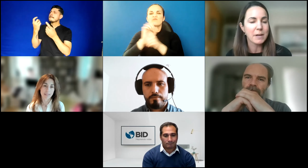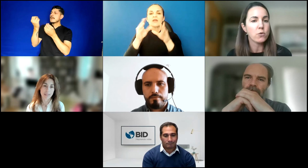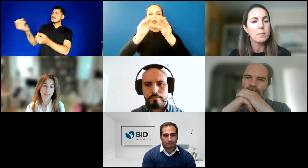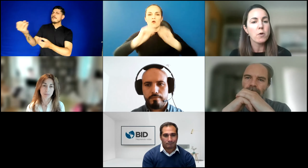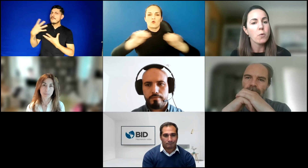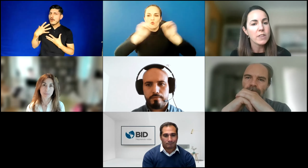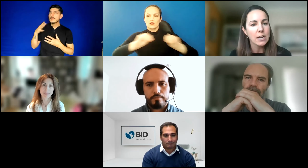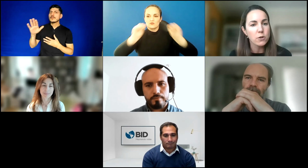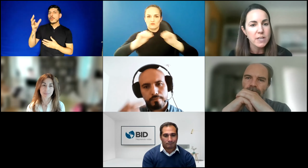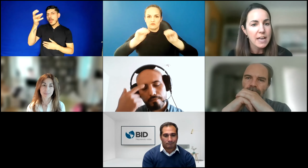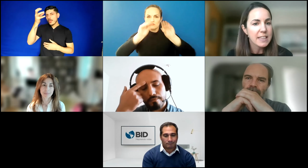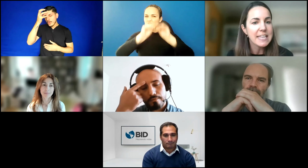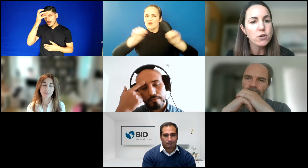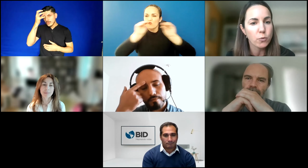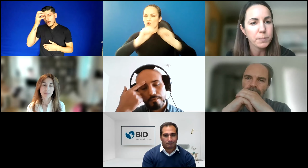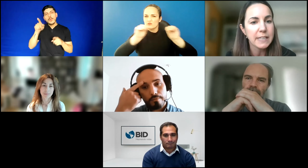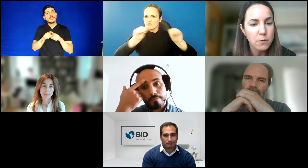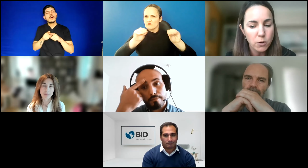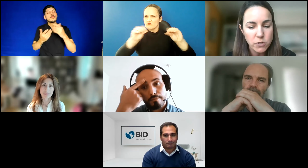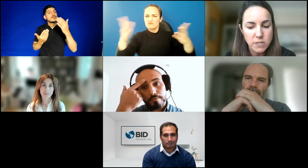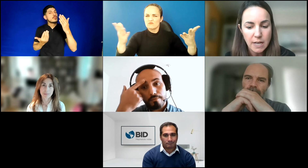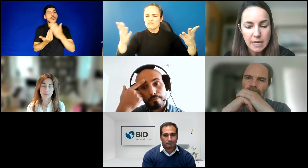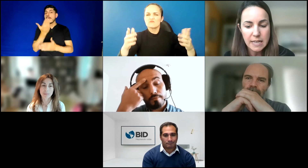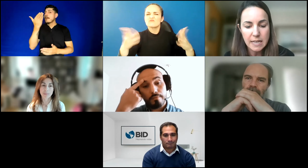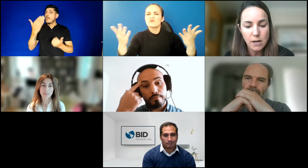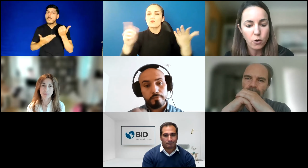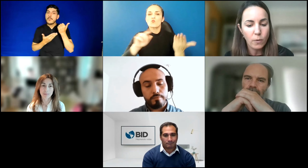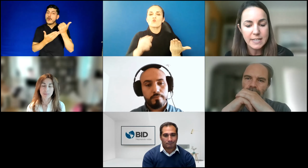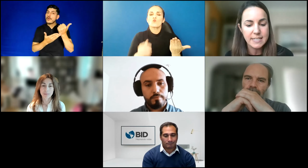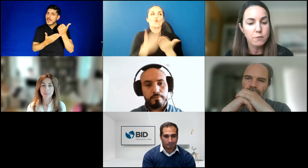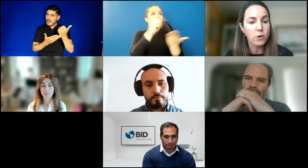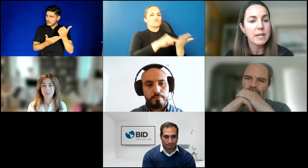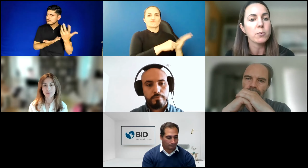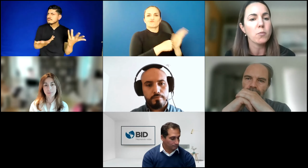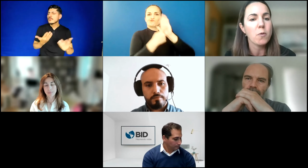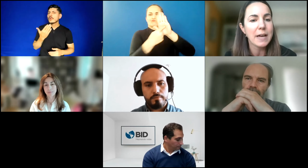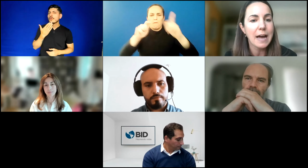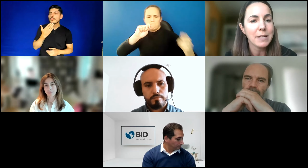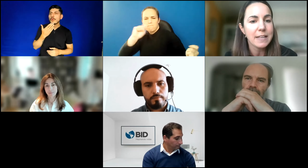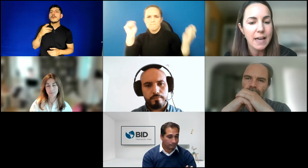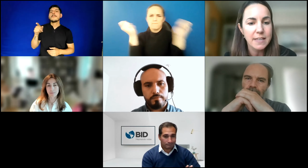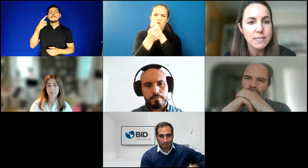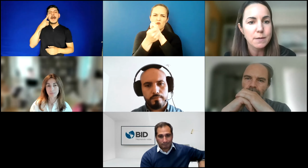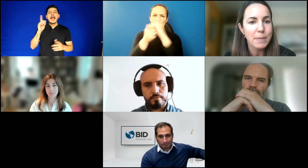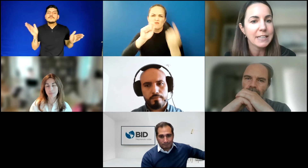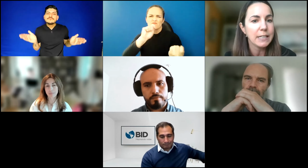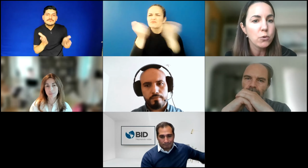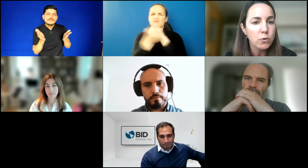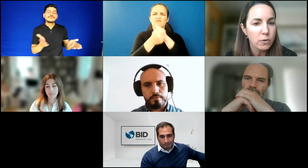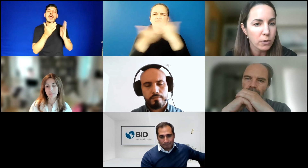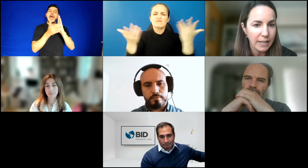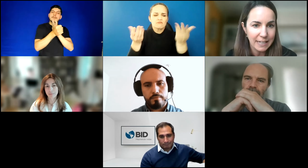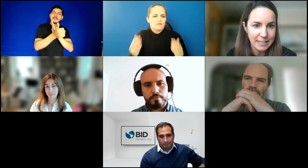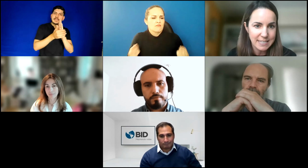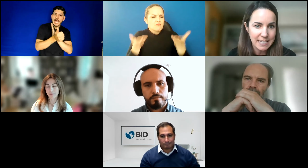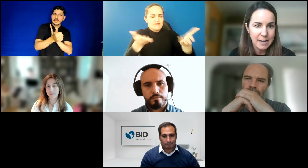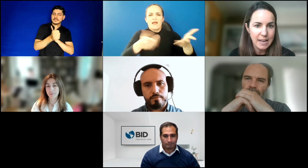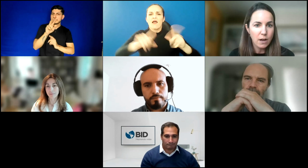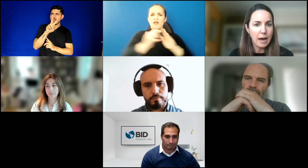the challenges for education with the so-called disruptive models. And these tend